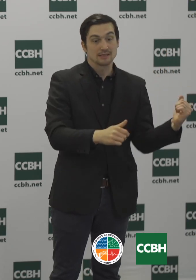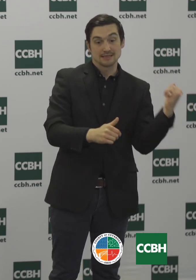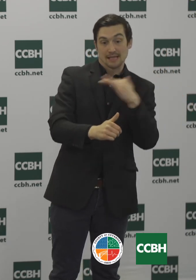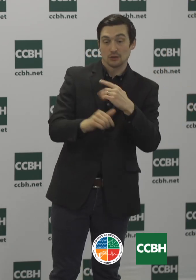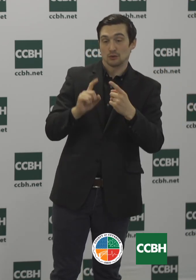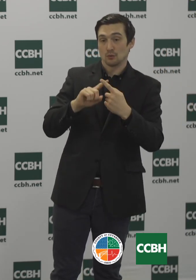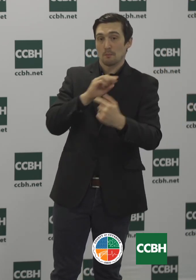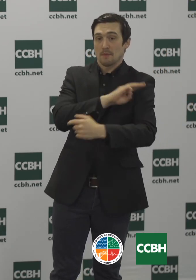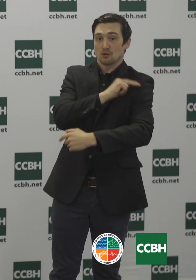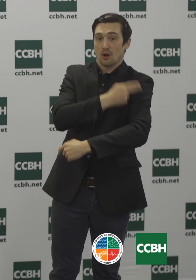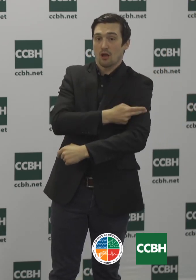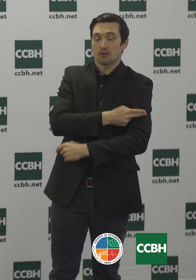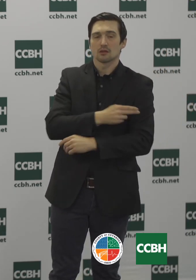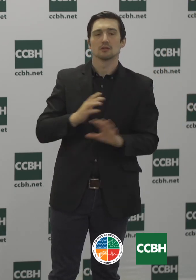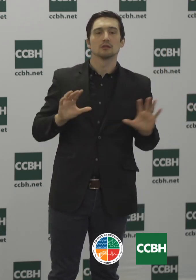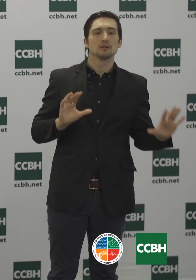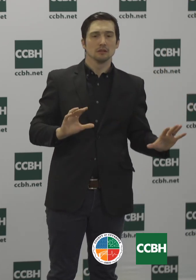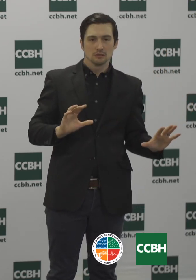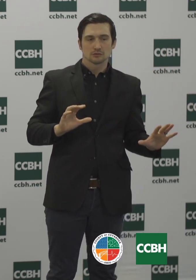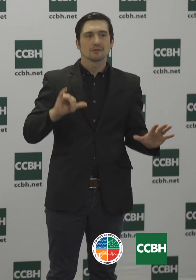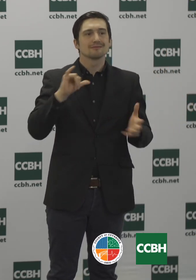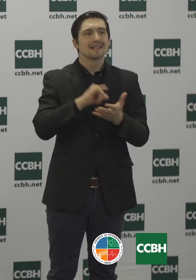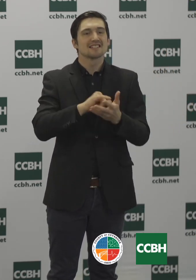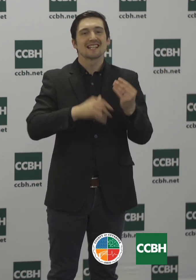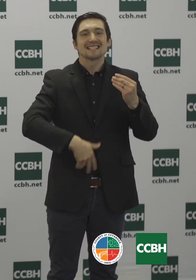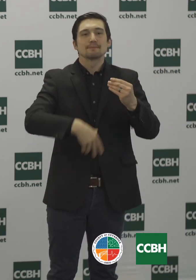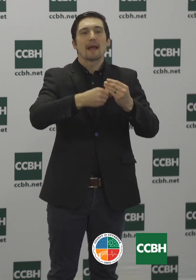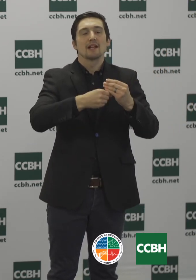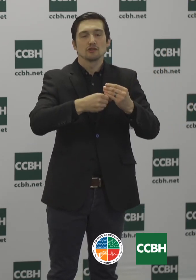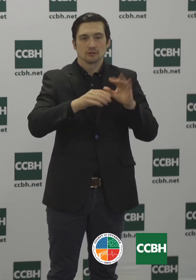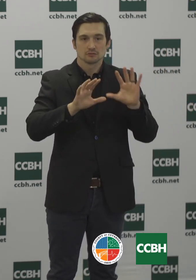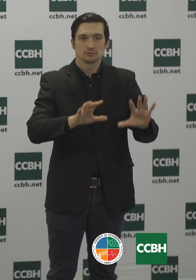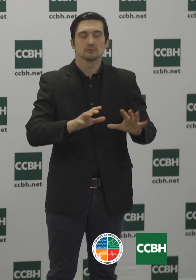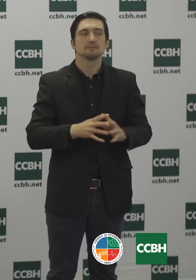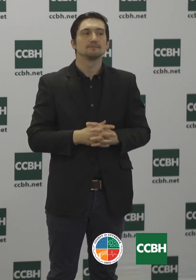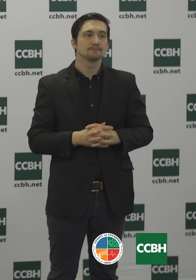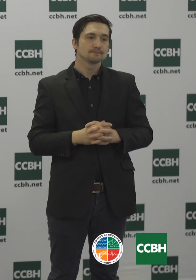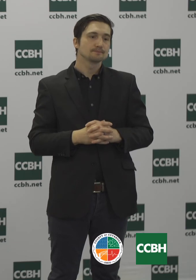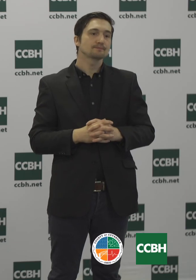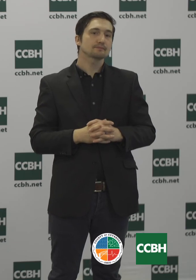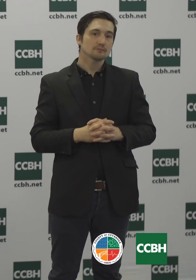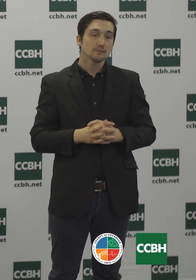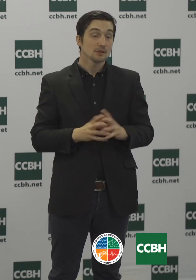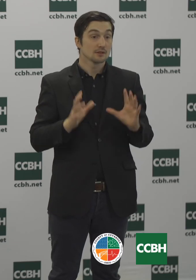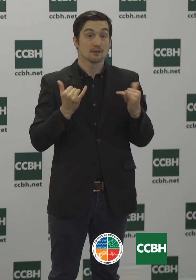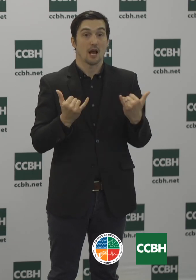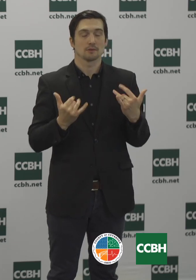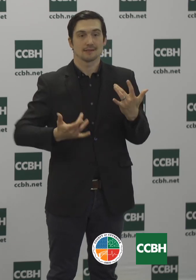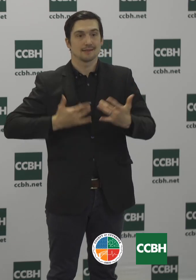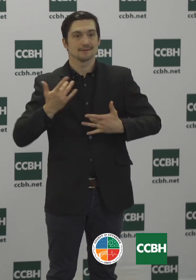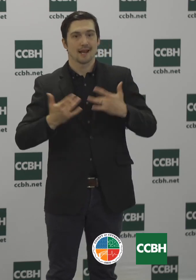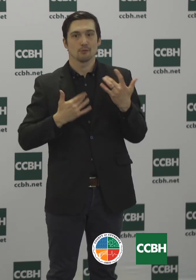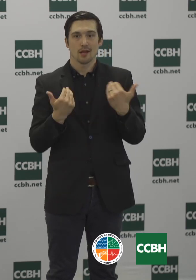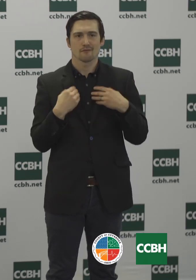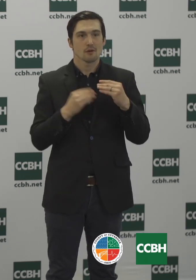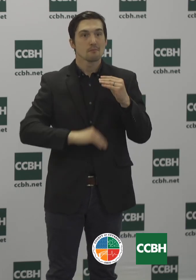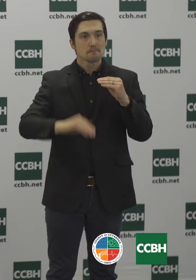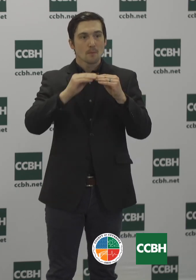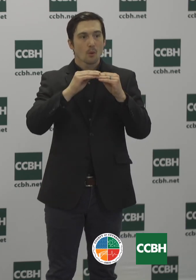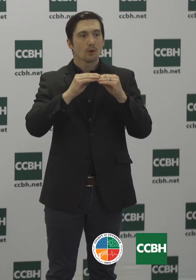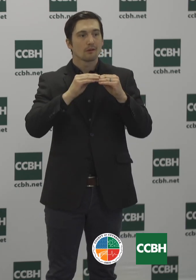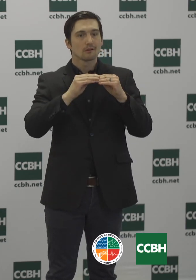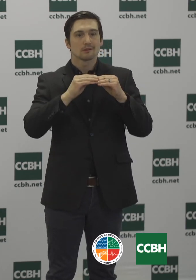simply an expansion of that particular part of our strategy, which is just exciting that we can get so many more